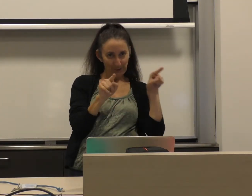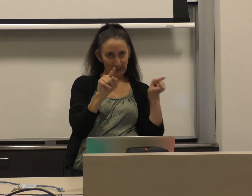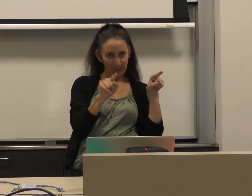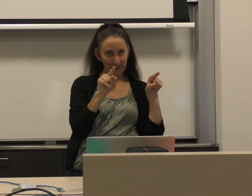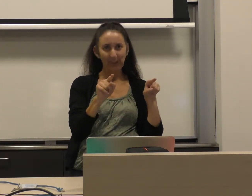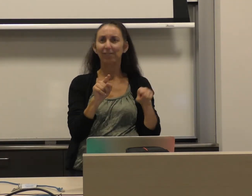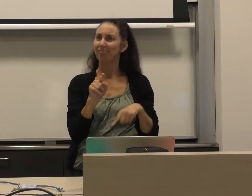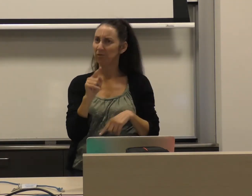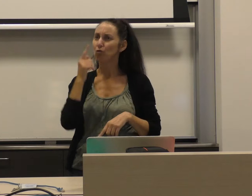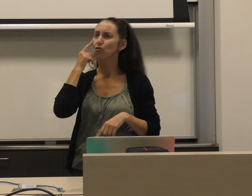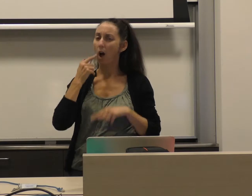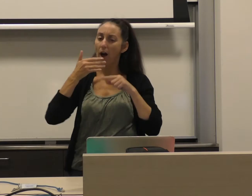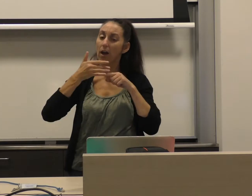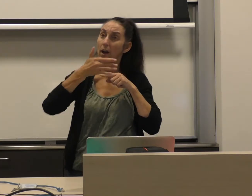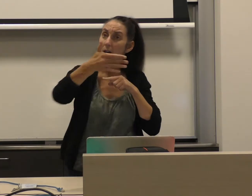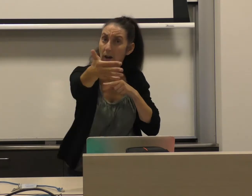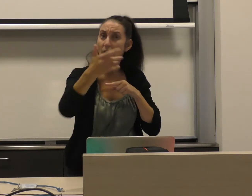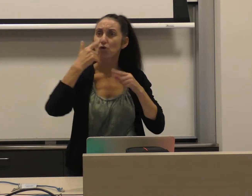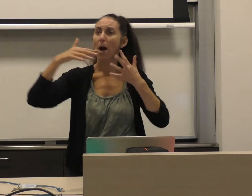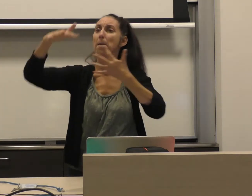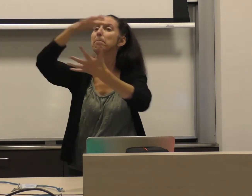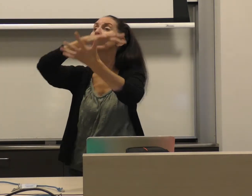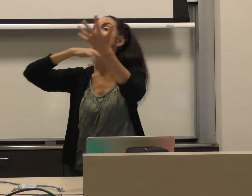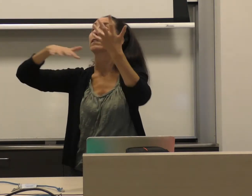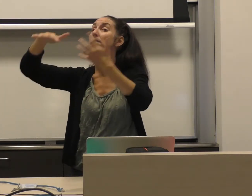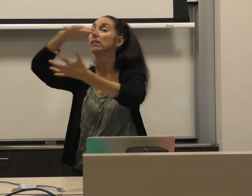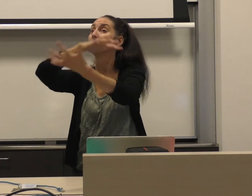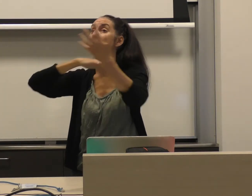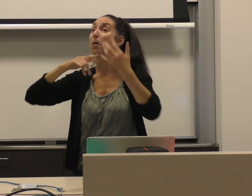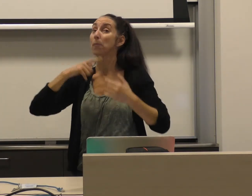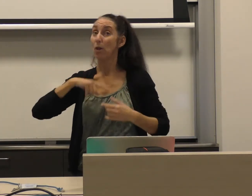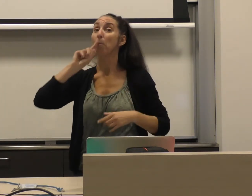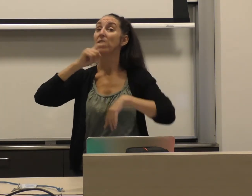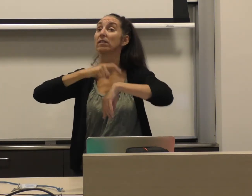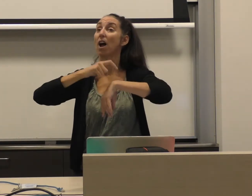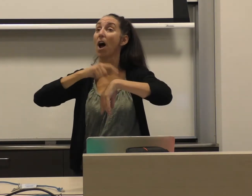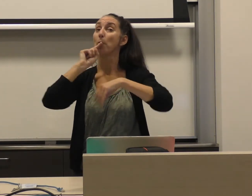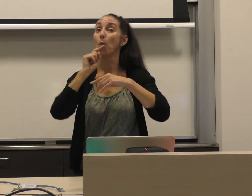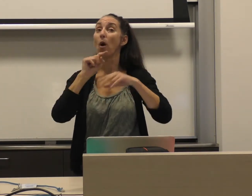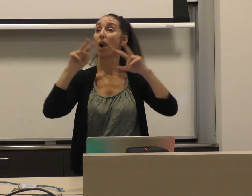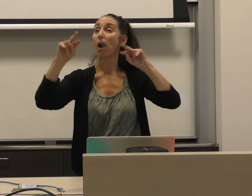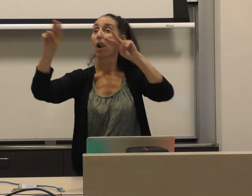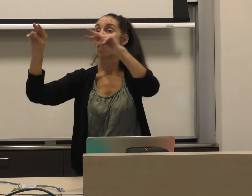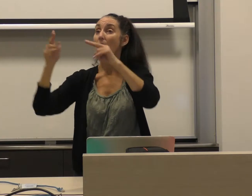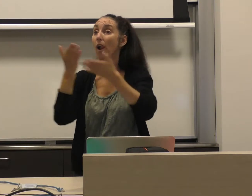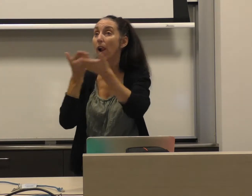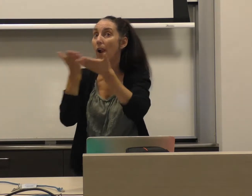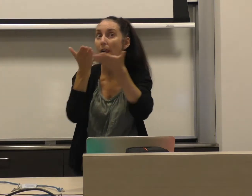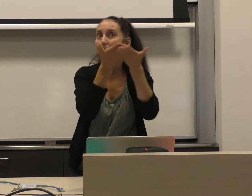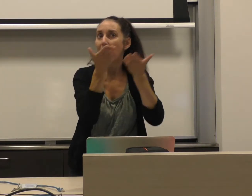Certificate 3. Now, moving forward, I'd like to see you mix up and sit in different seats,